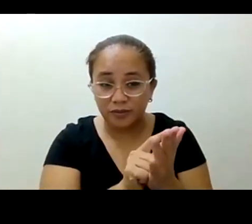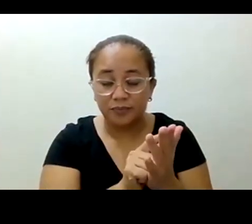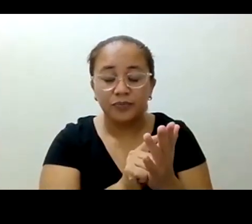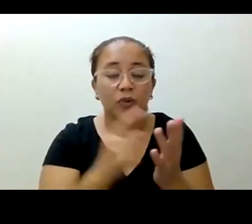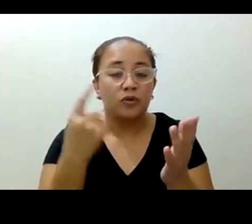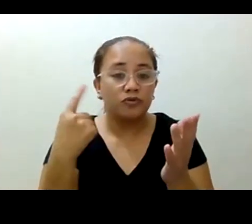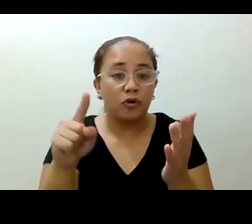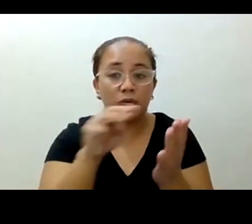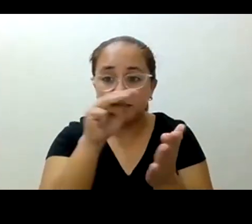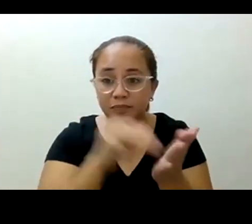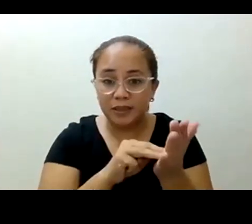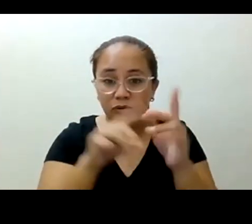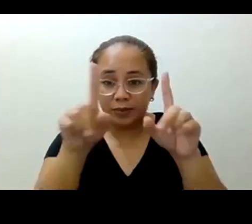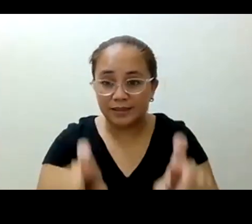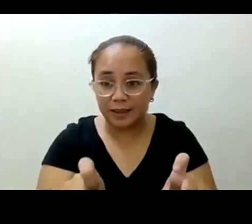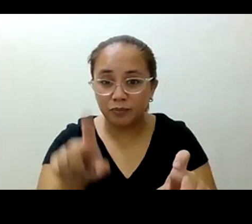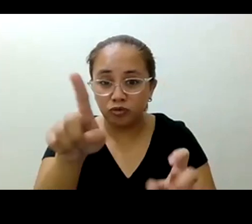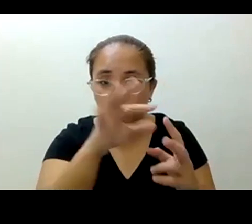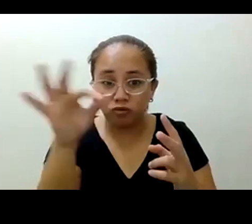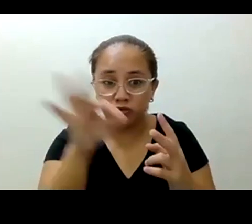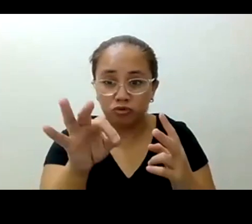for the midterm.